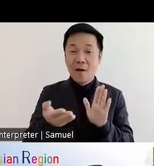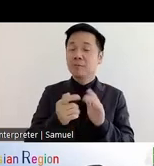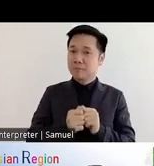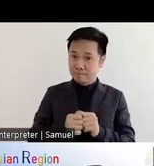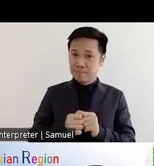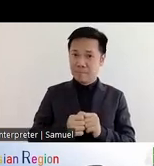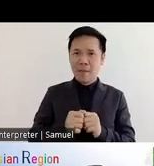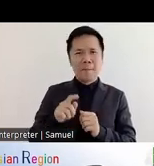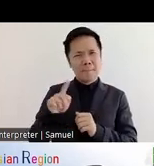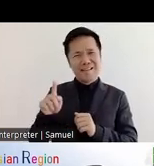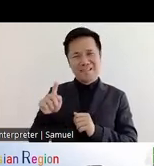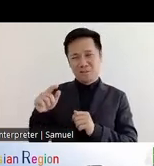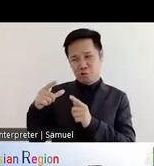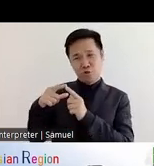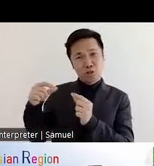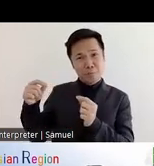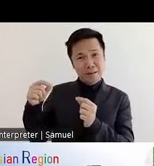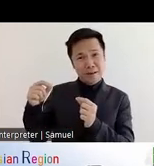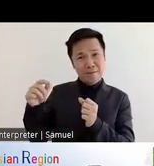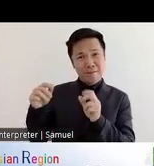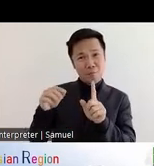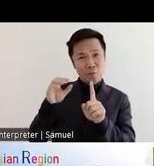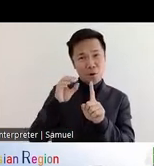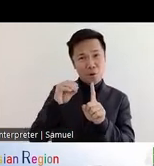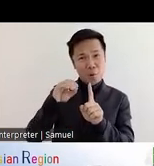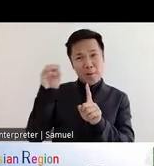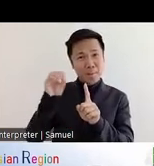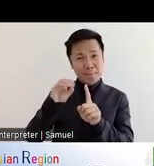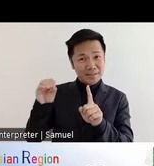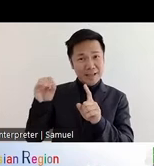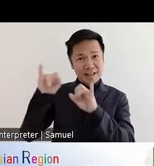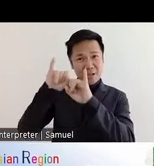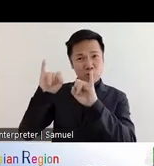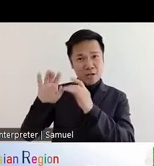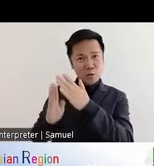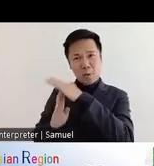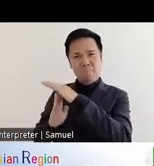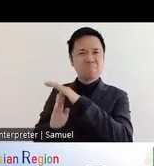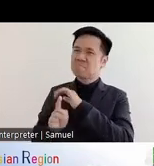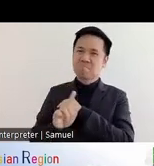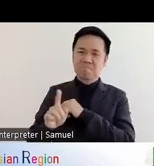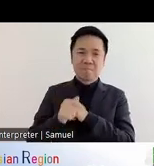far from being completely deinstitutionalized. According to the Ministry of Welfare in Japan,